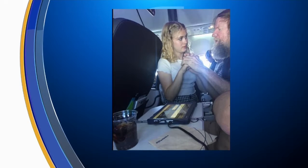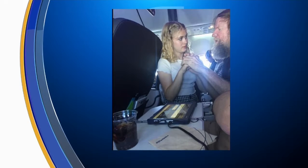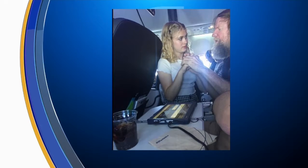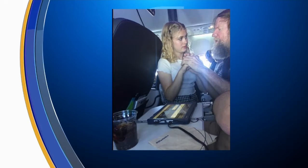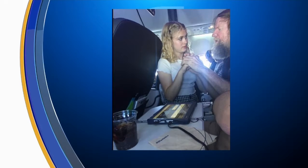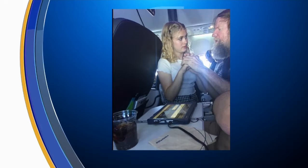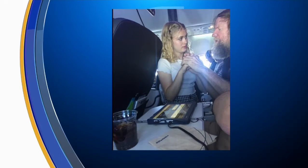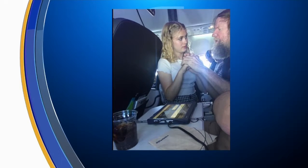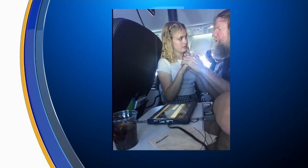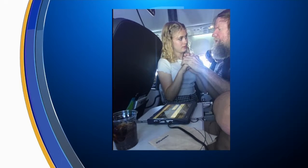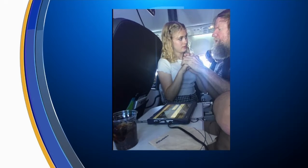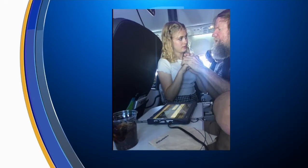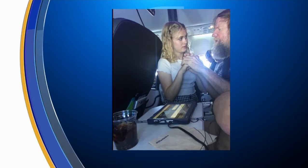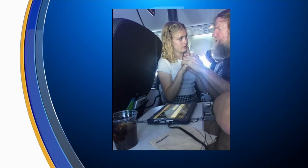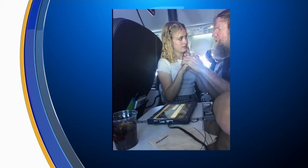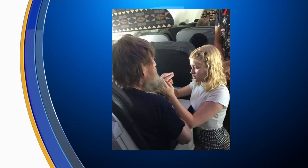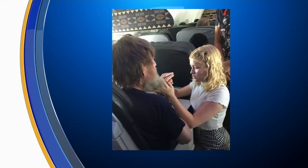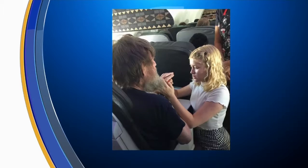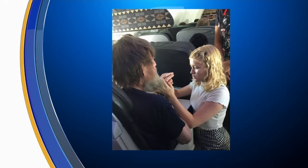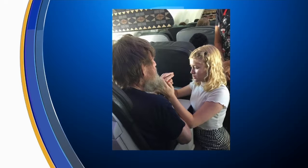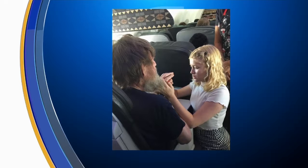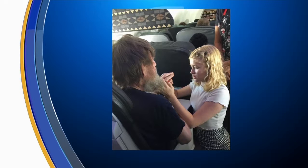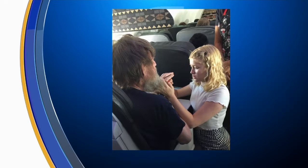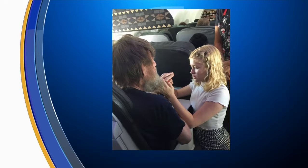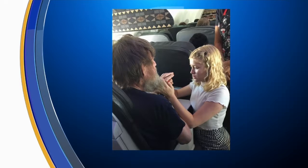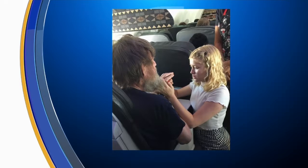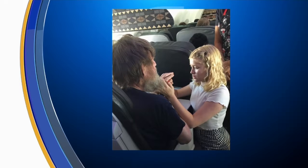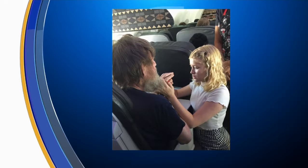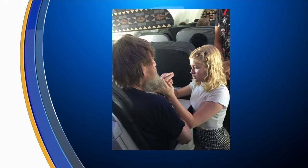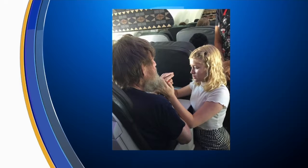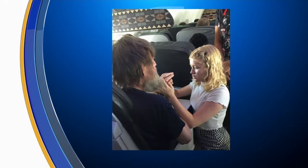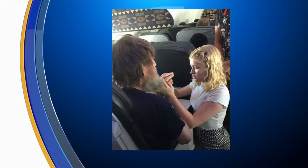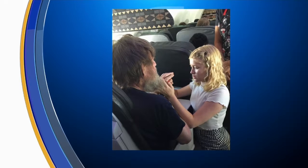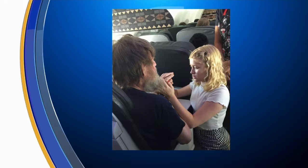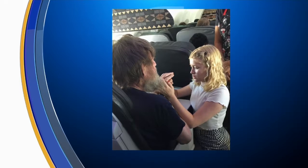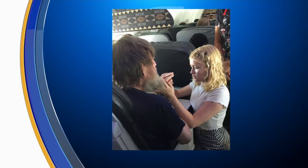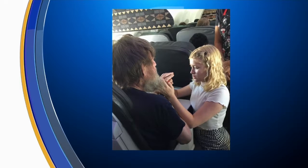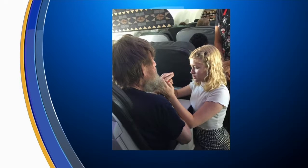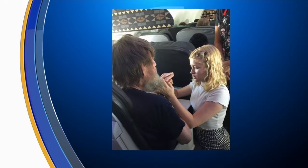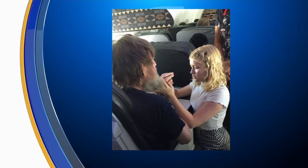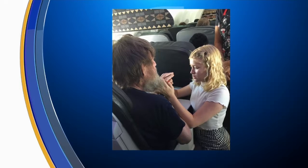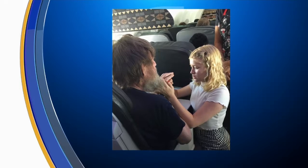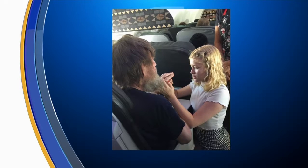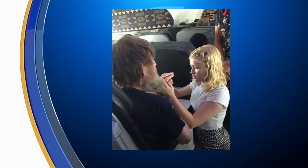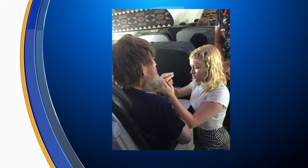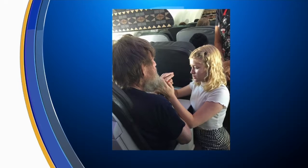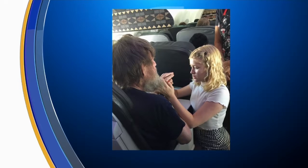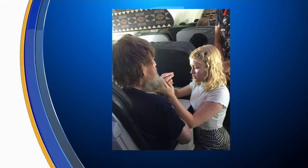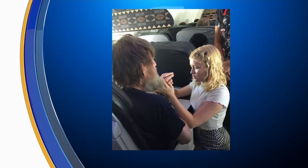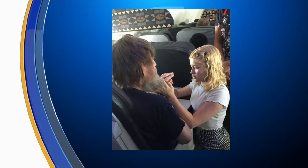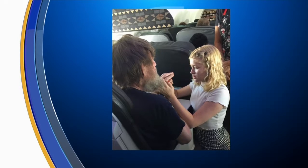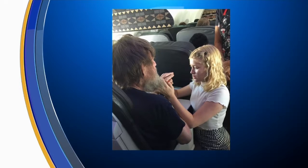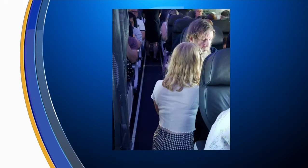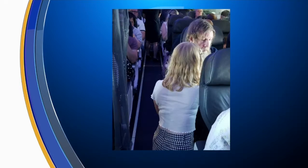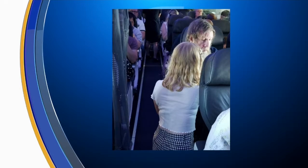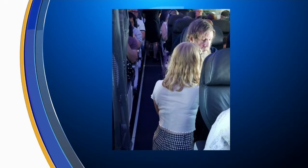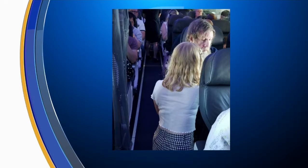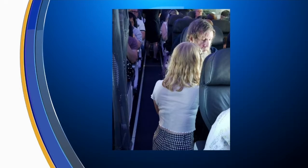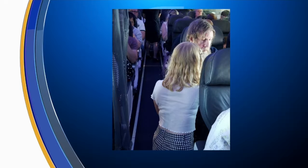her hands. They just weren't sure what he was needing. They thought that he might, like, need something, and they weren't sure how to communicate. She says the man named